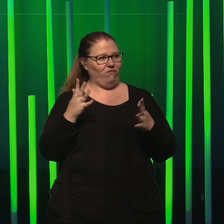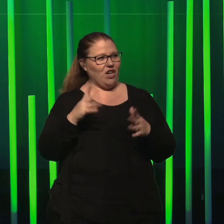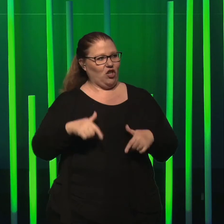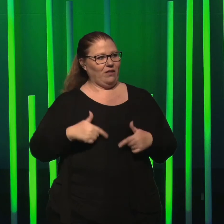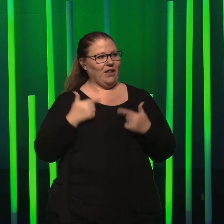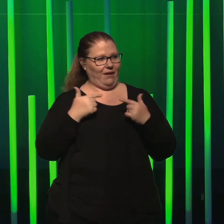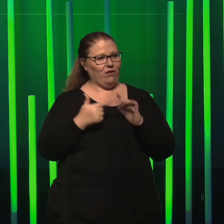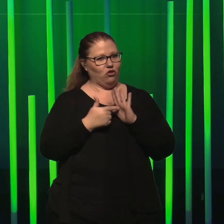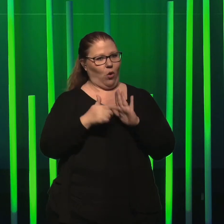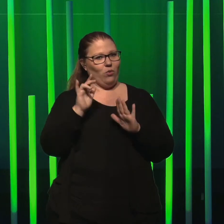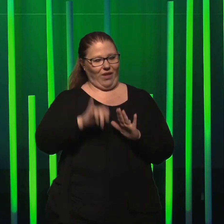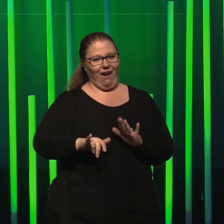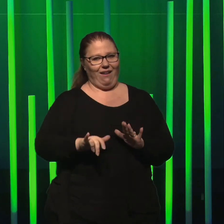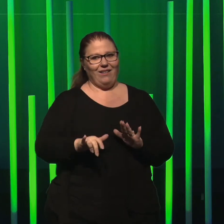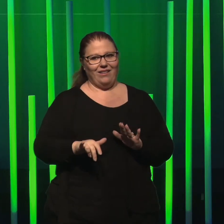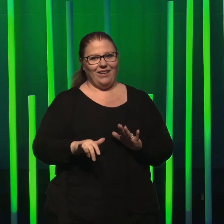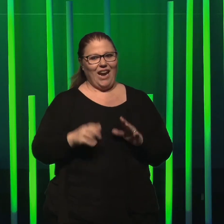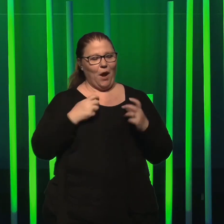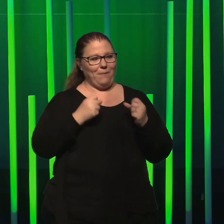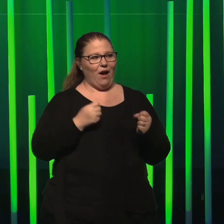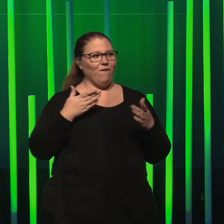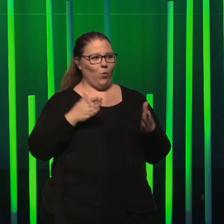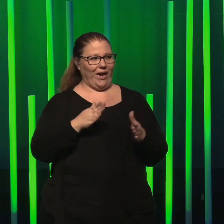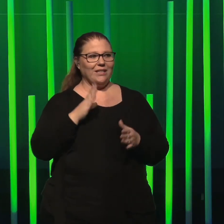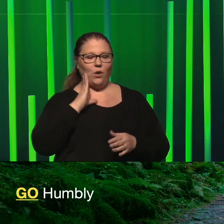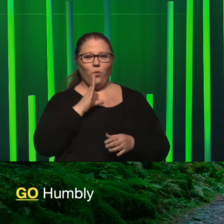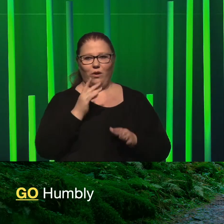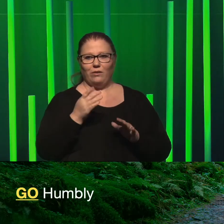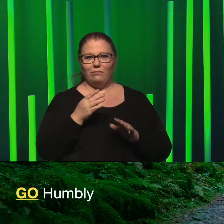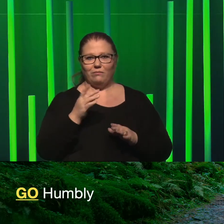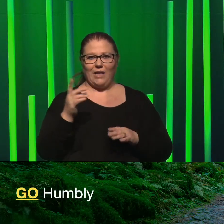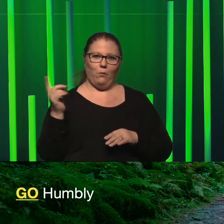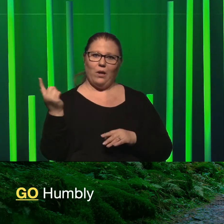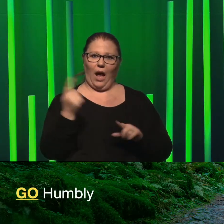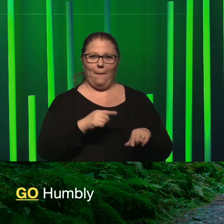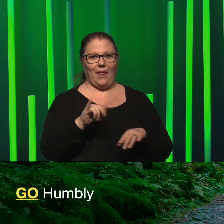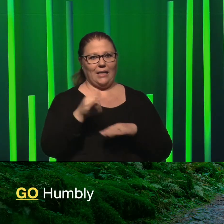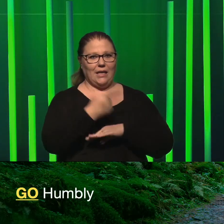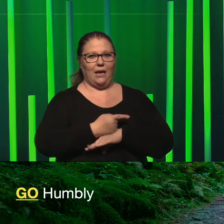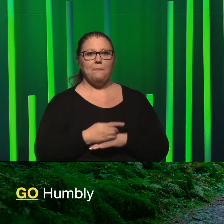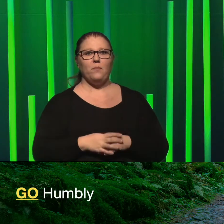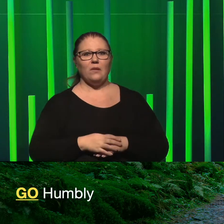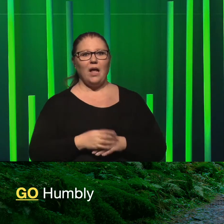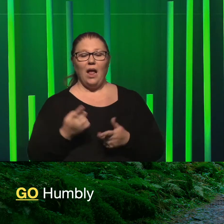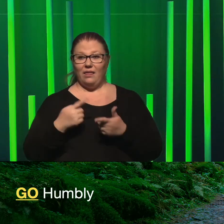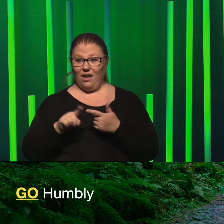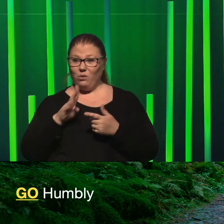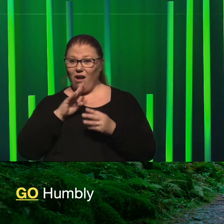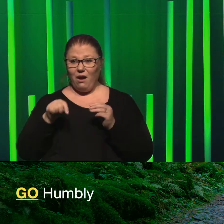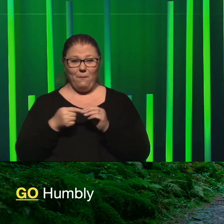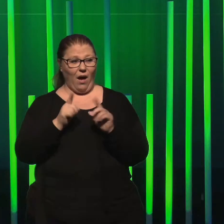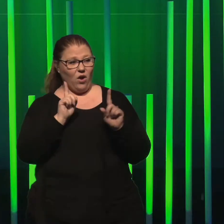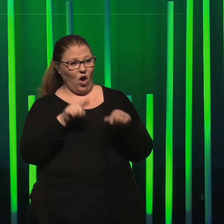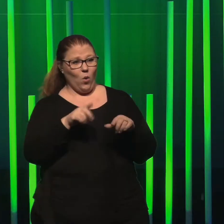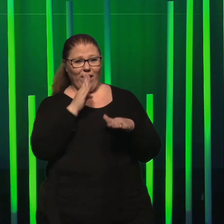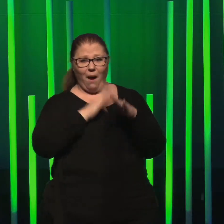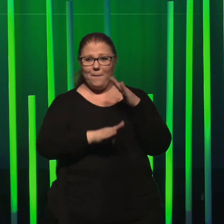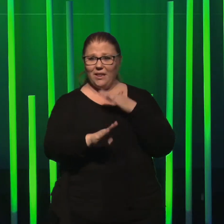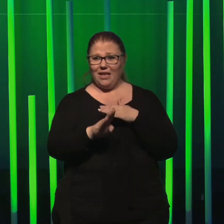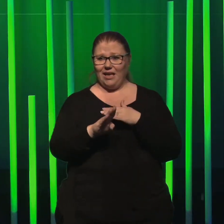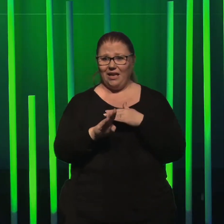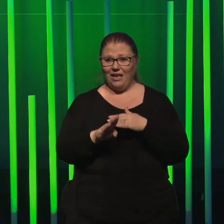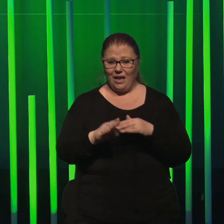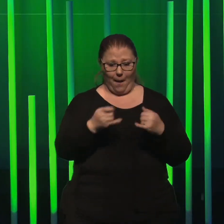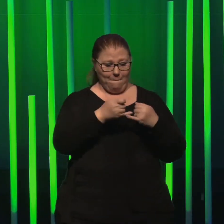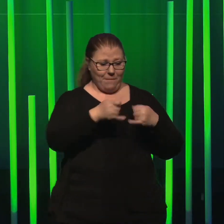really powerful ways. So Ricky's going to be here on that day. Then we're going to talk about going humbly. And this is about our commitment to cross boundaries